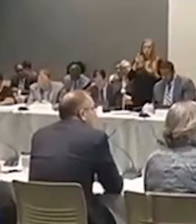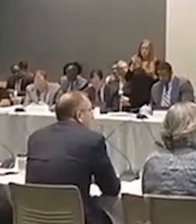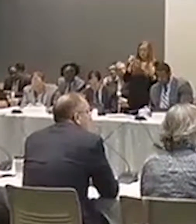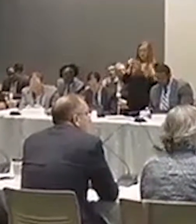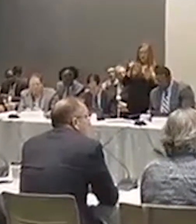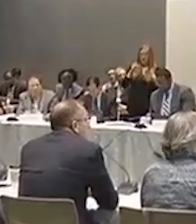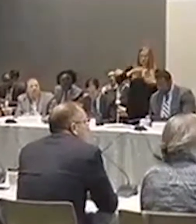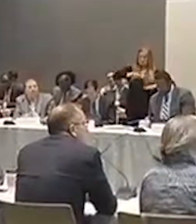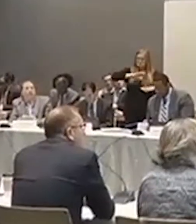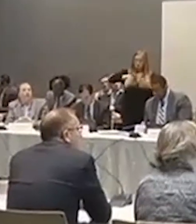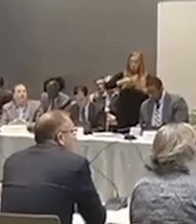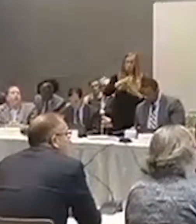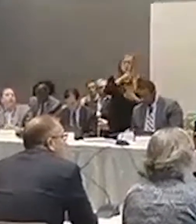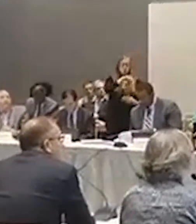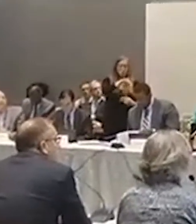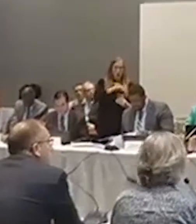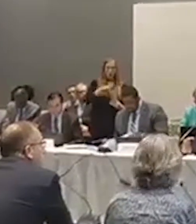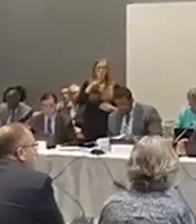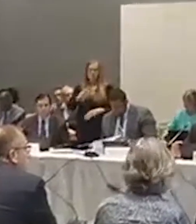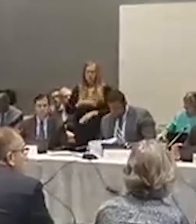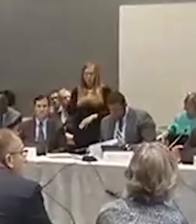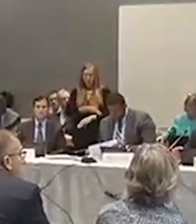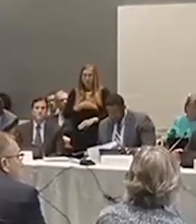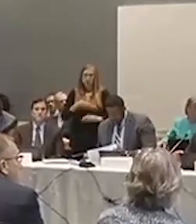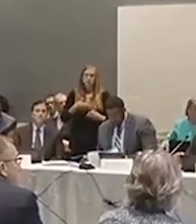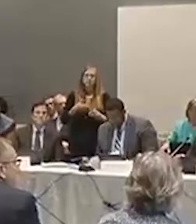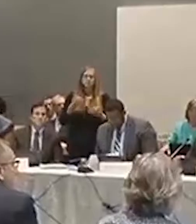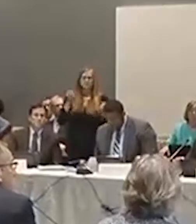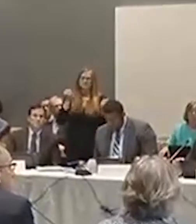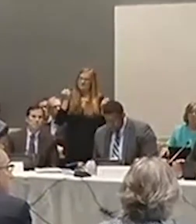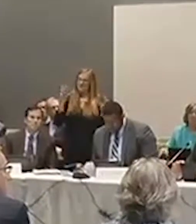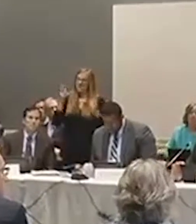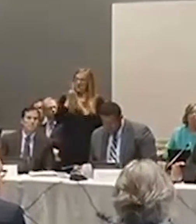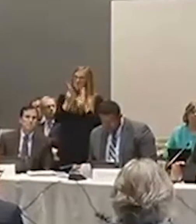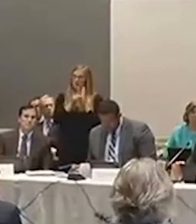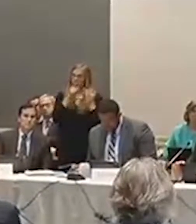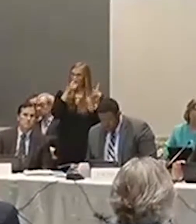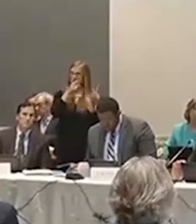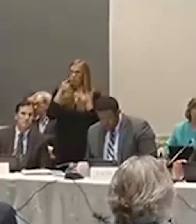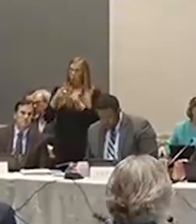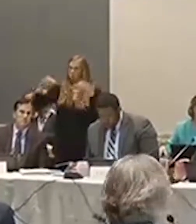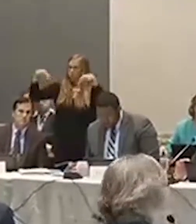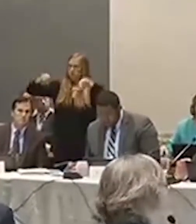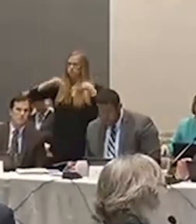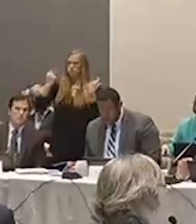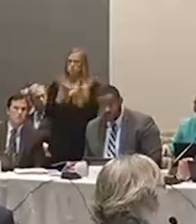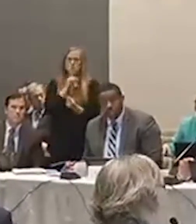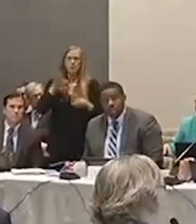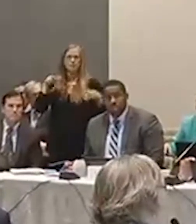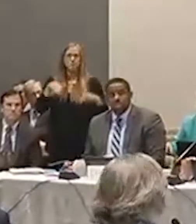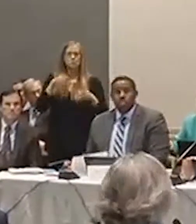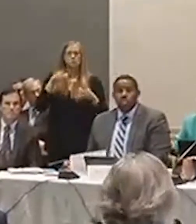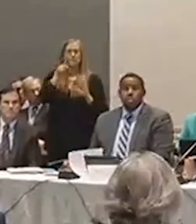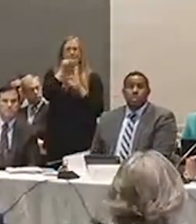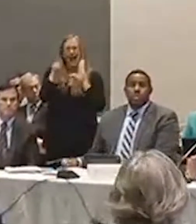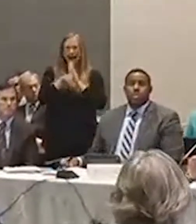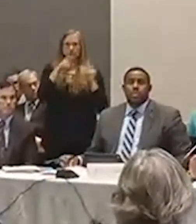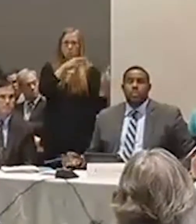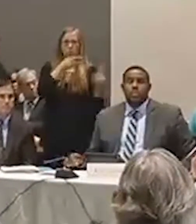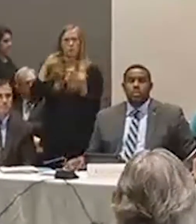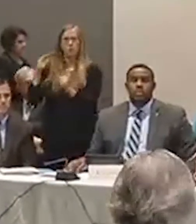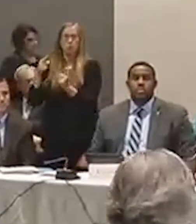quality, water improvement. We have a lot of policy goals here, right? That's what this group is really advancing. So